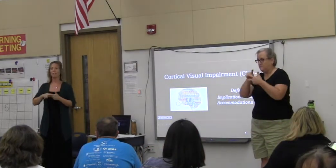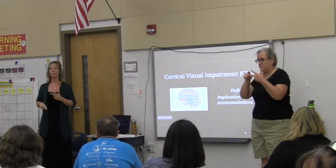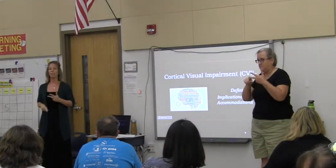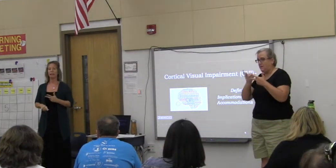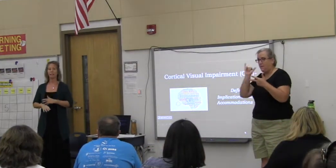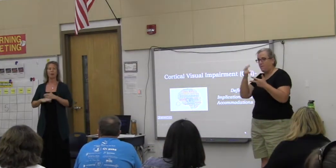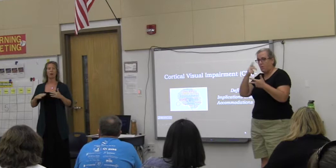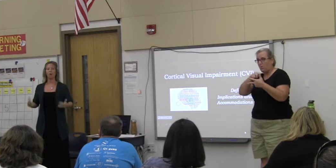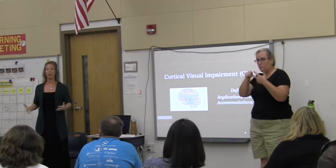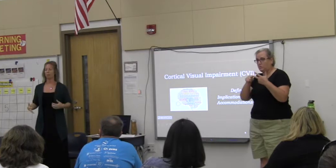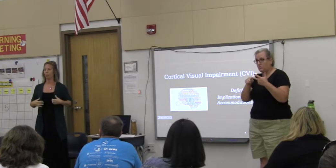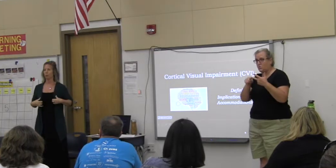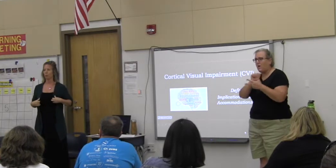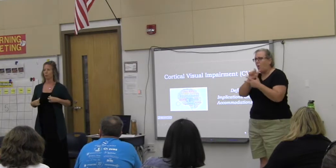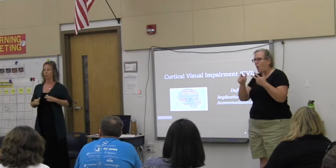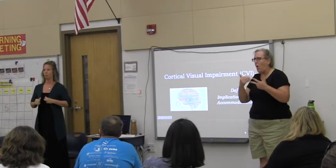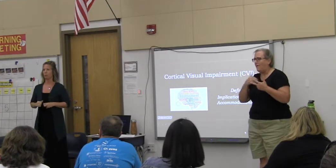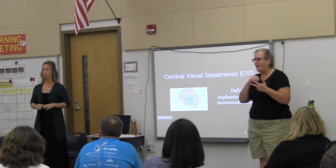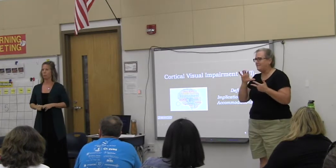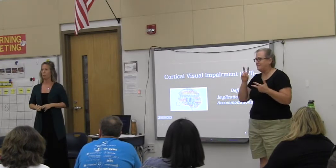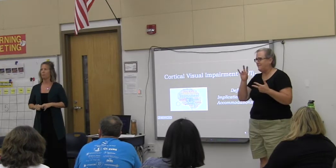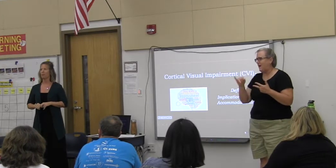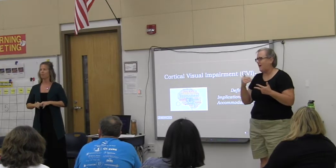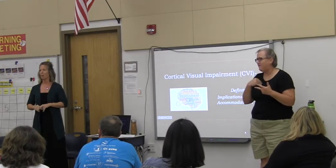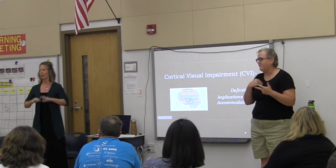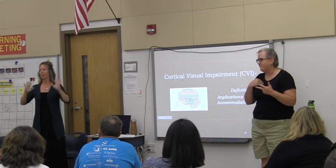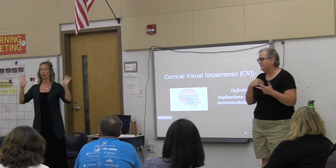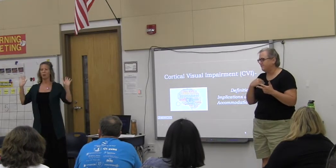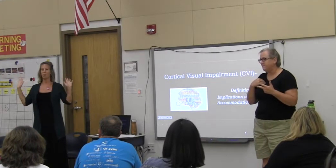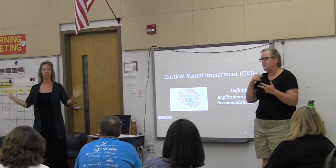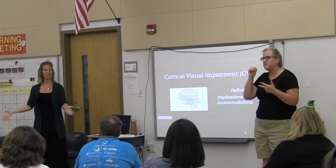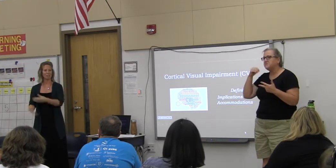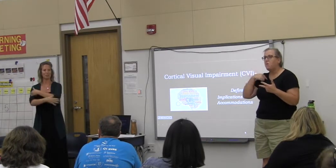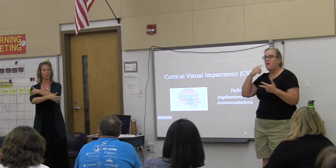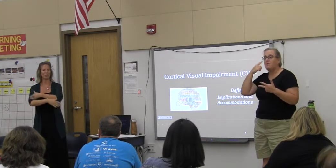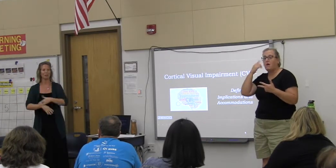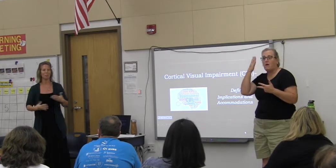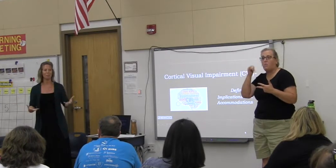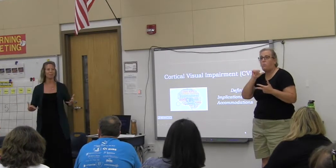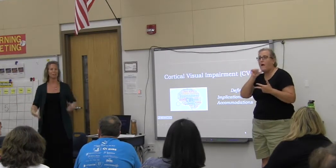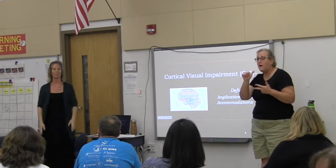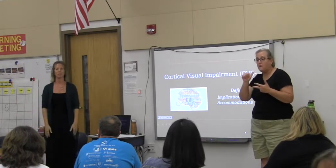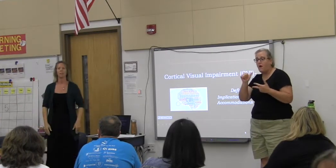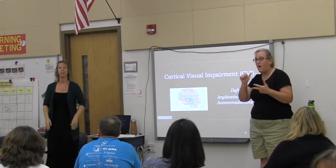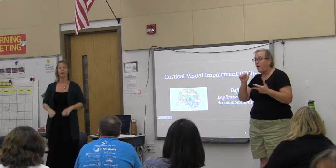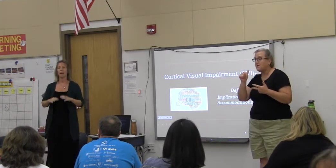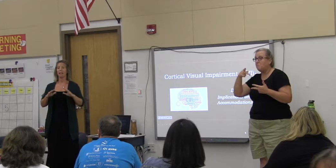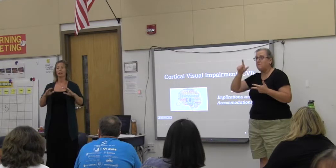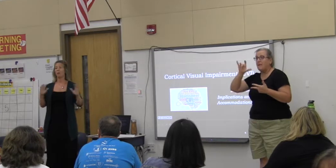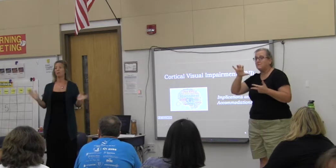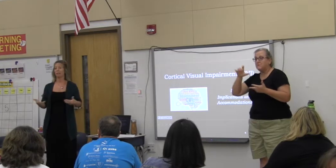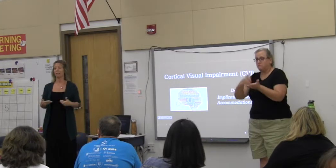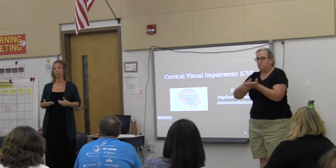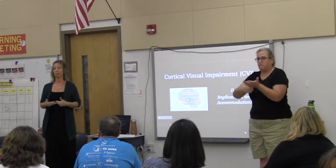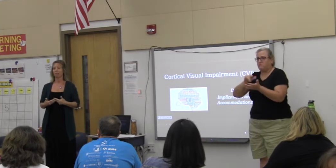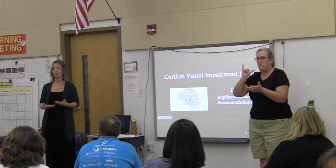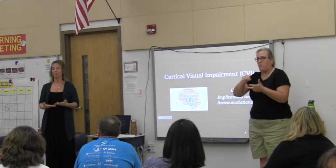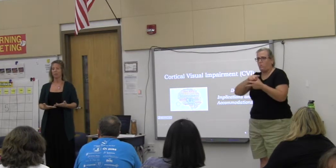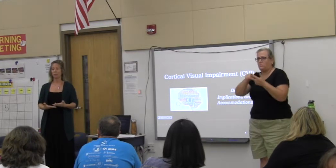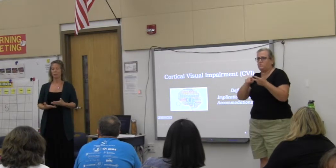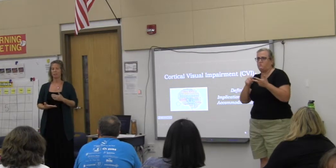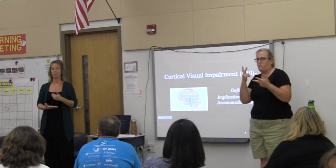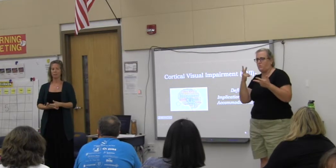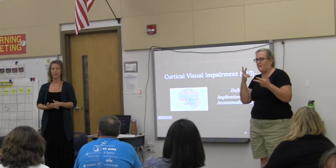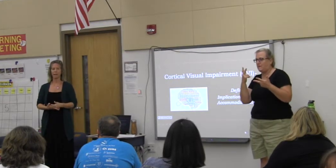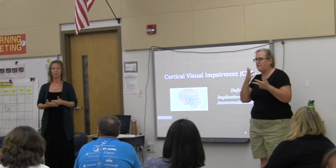the 3 of these guys all have cortical visual impairment. So I thought, why not just do a big PLC so everybody can